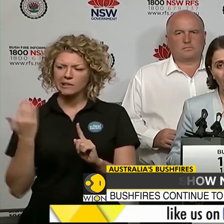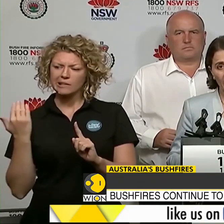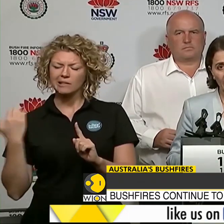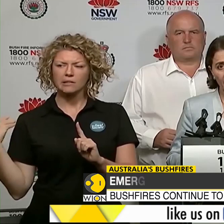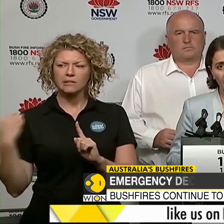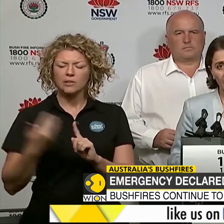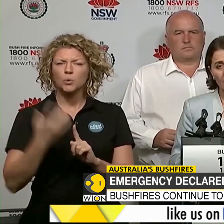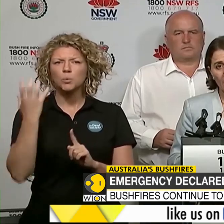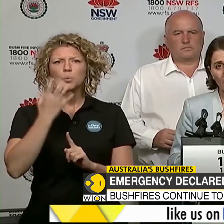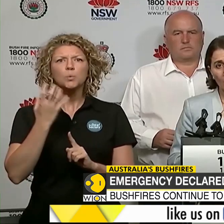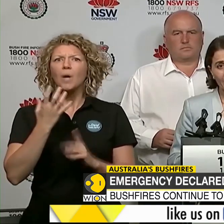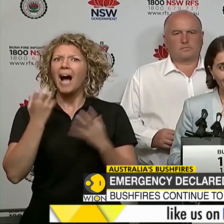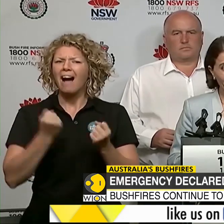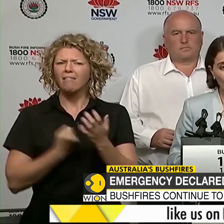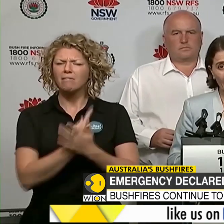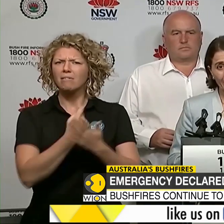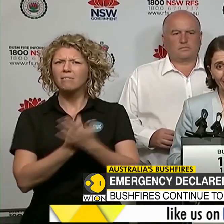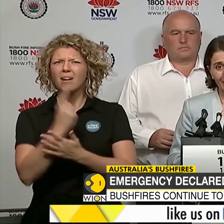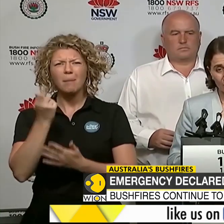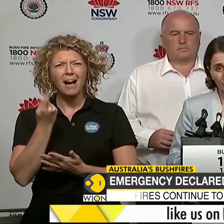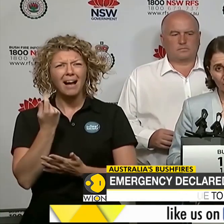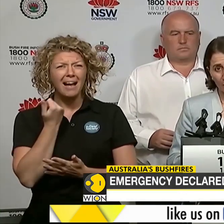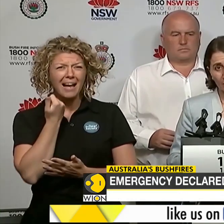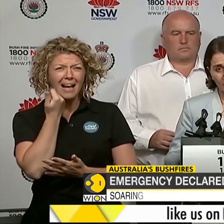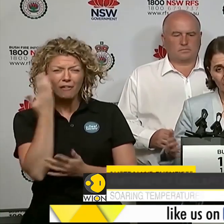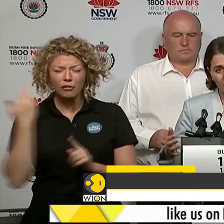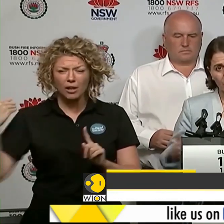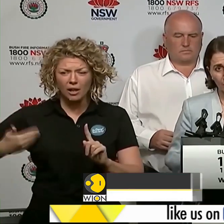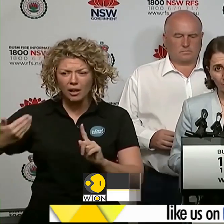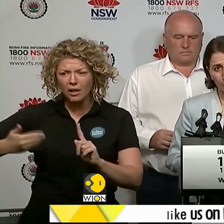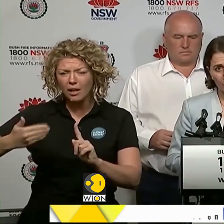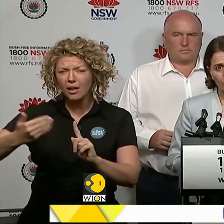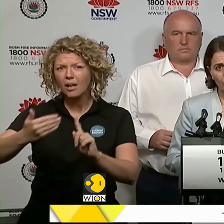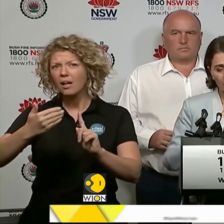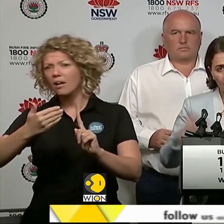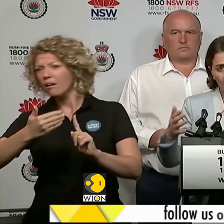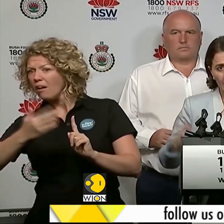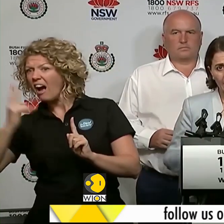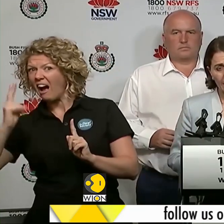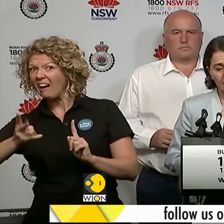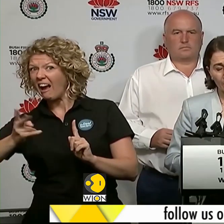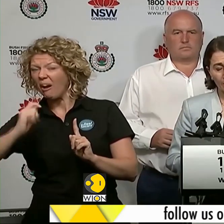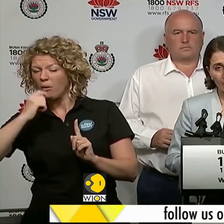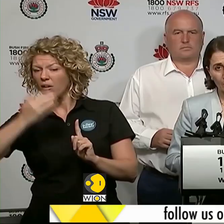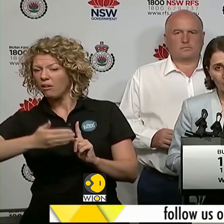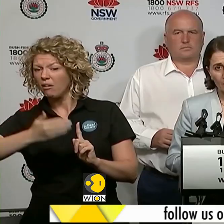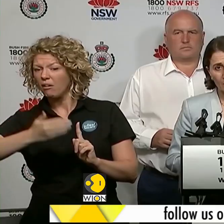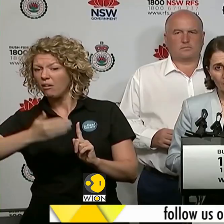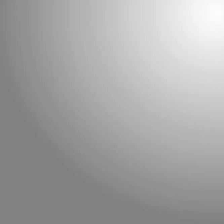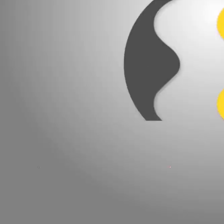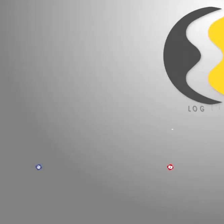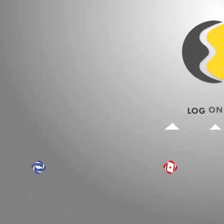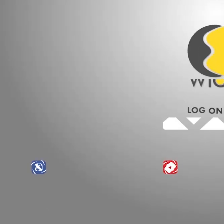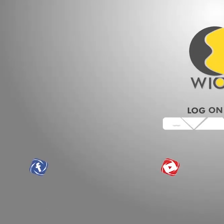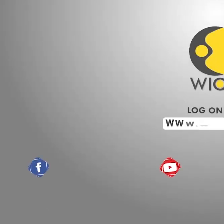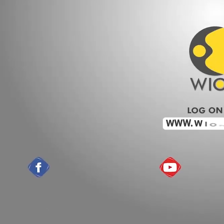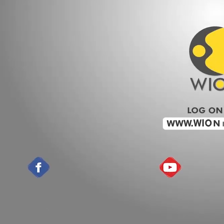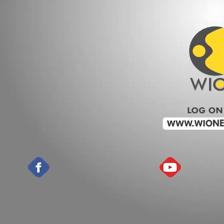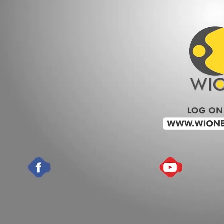this much fire activity on a day when the conditions are going to continue for the foreseeable next couple of hours.